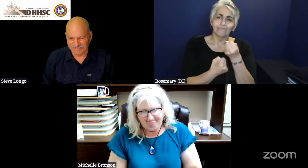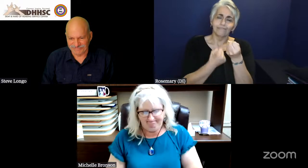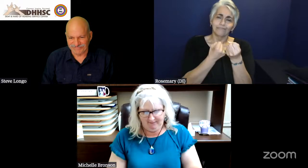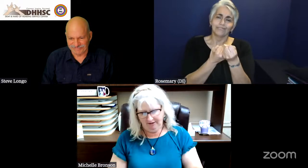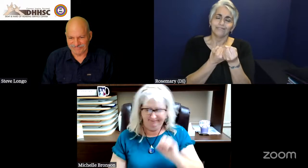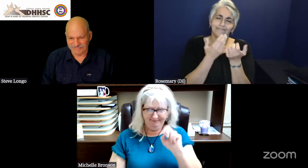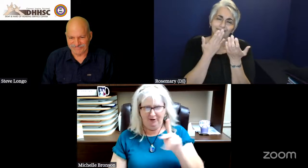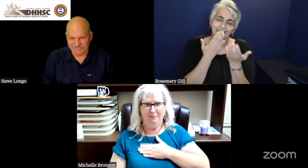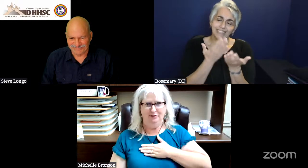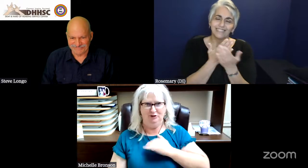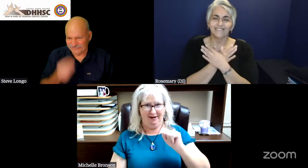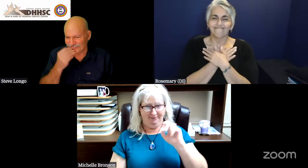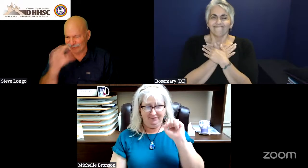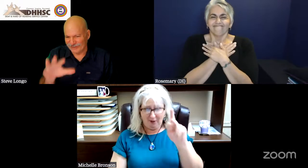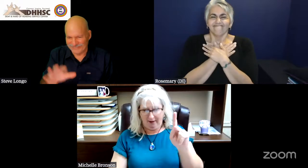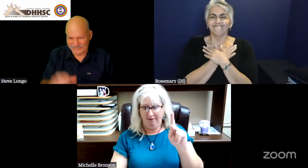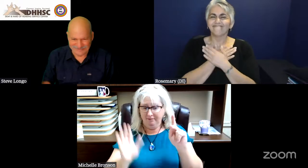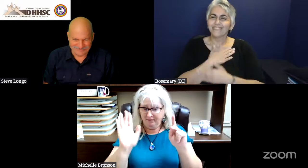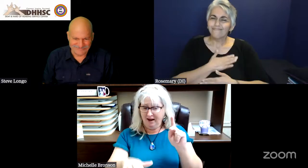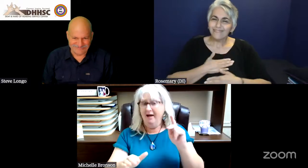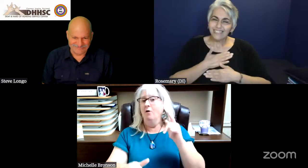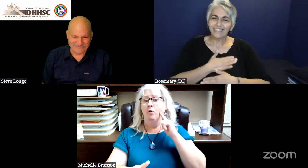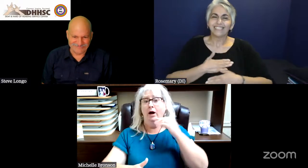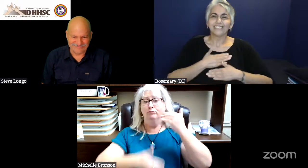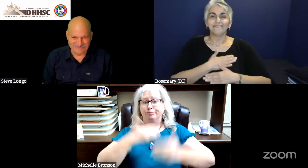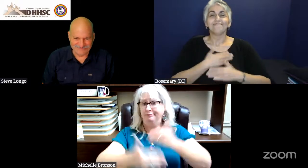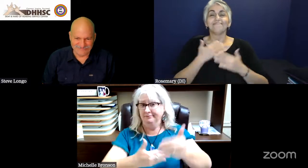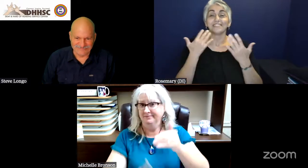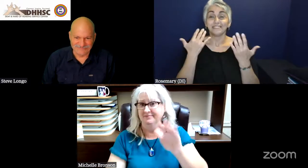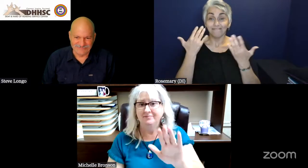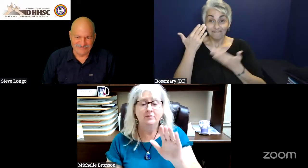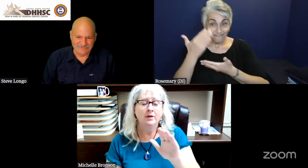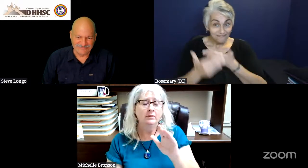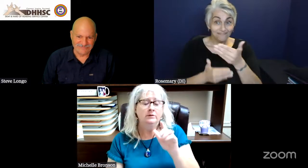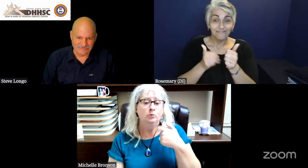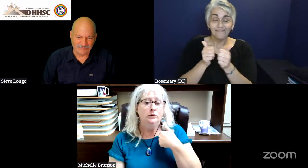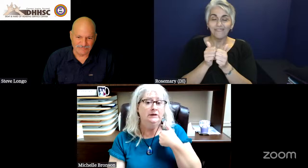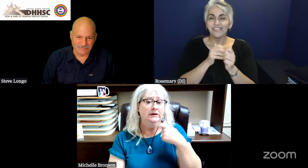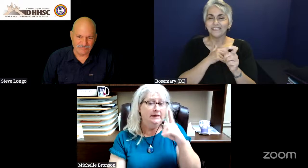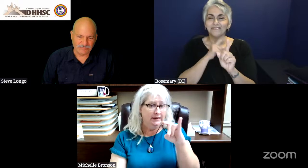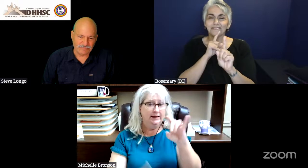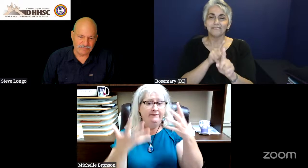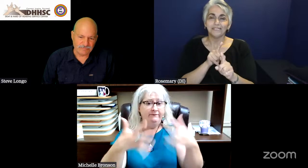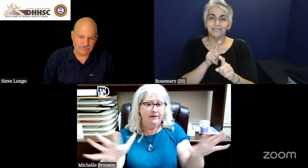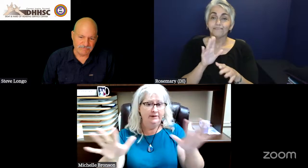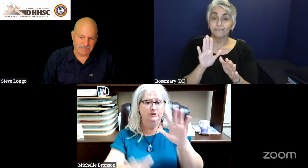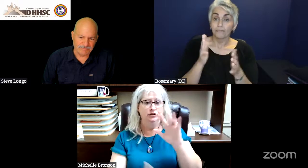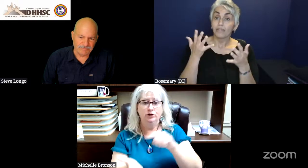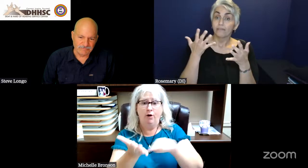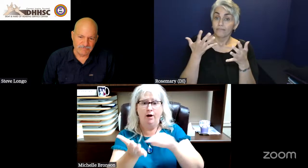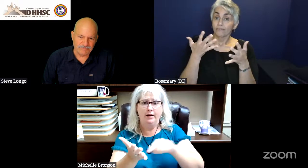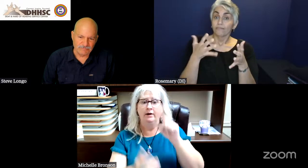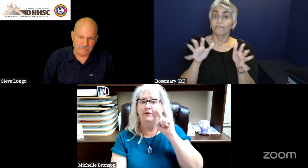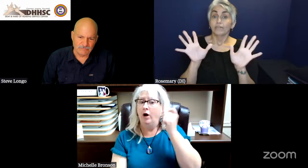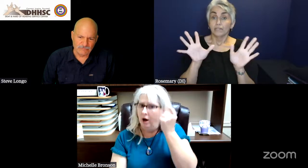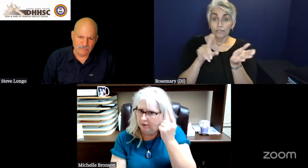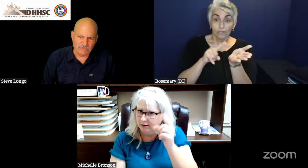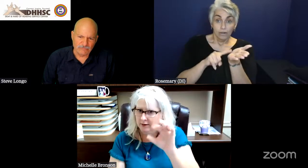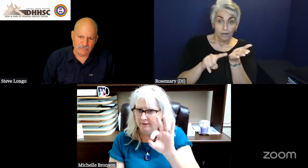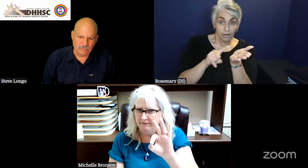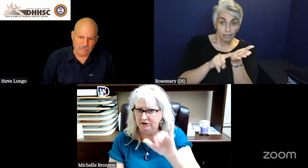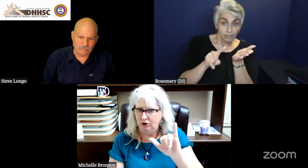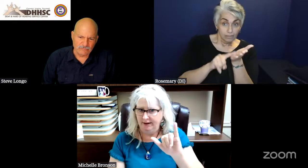to serve and to have your support. I really appreciate it. Okay, moving on.